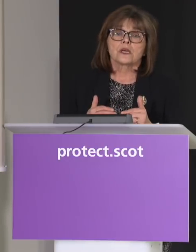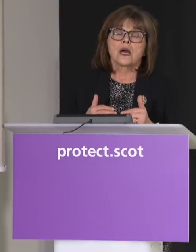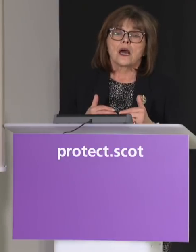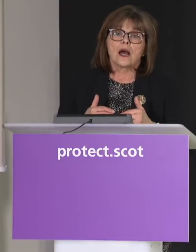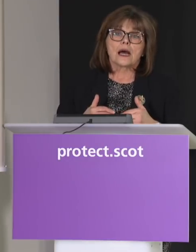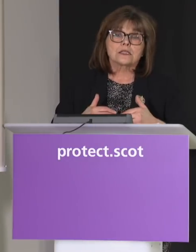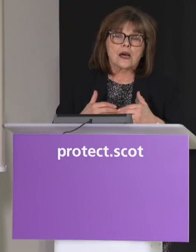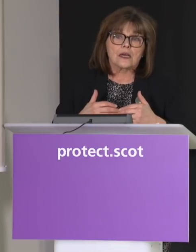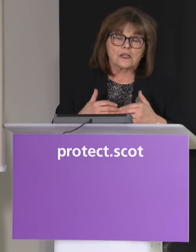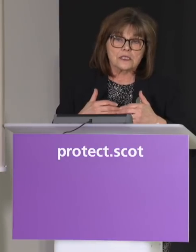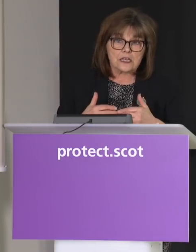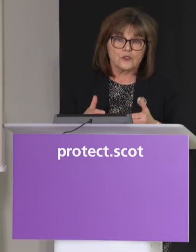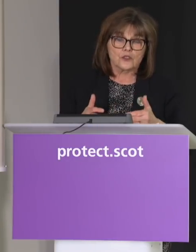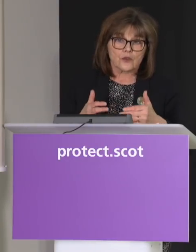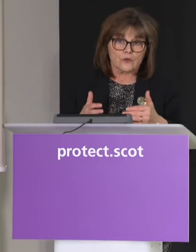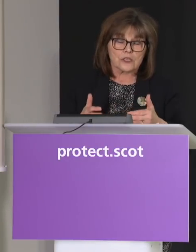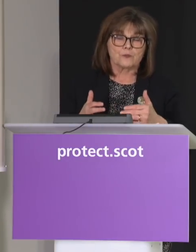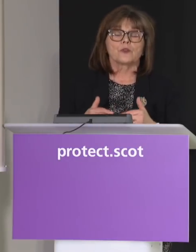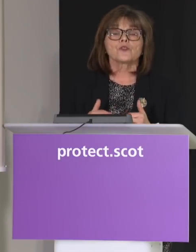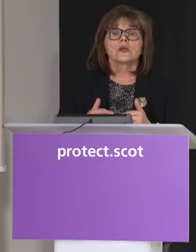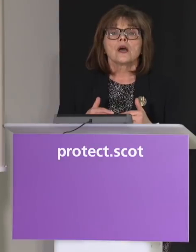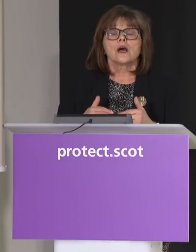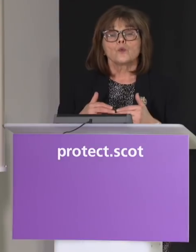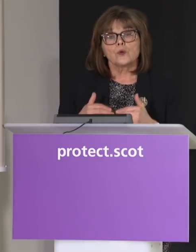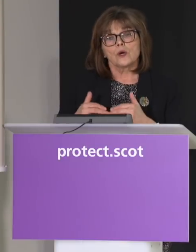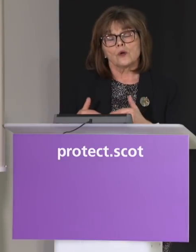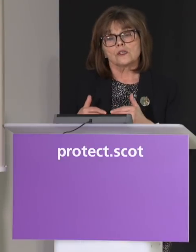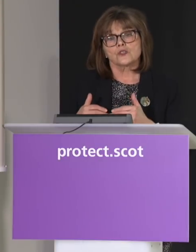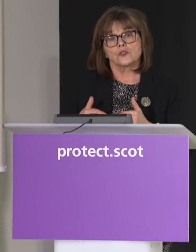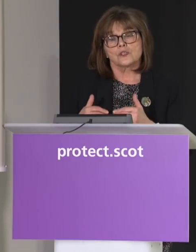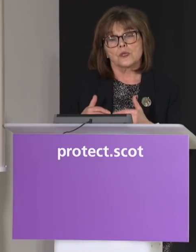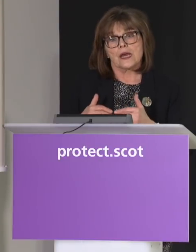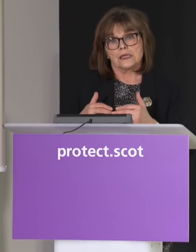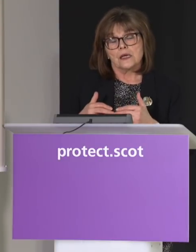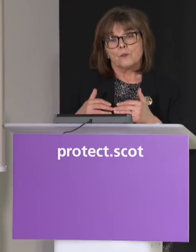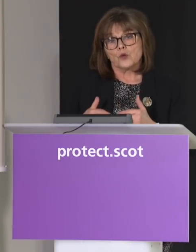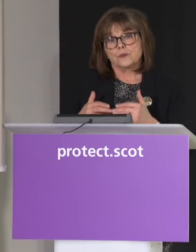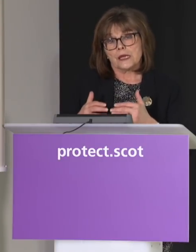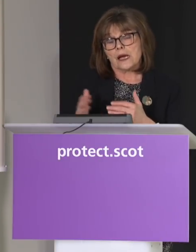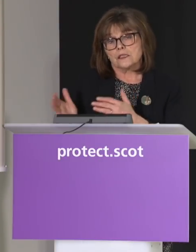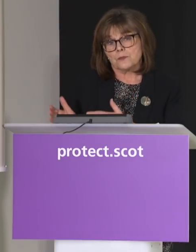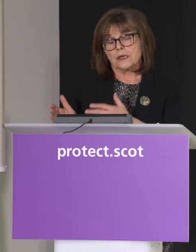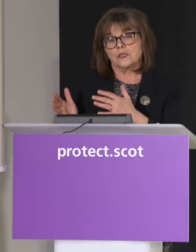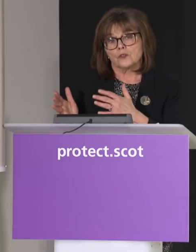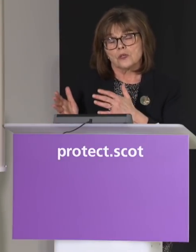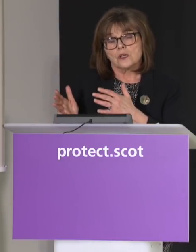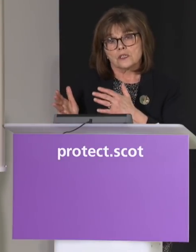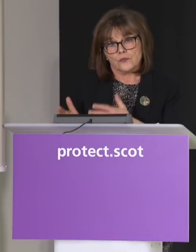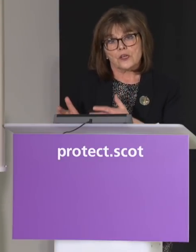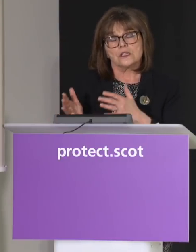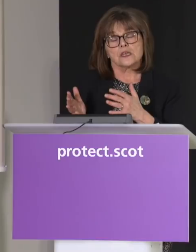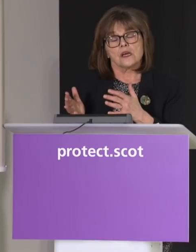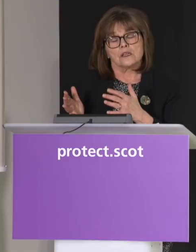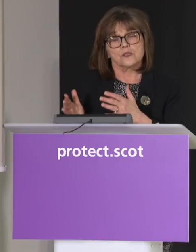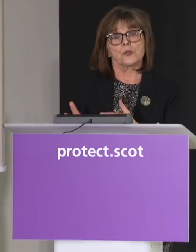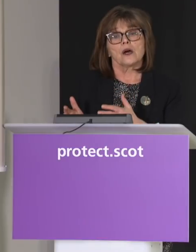homes. As that continues throughout this month, we will, as soon as we then possibly can, depending on